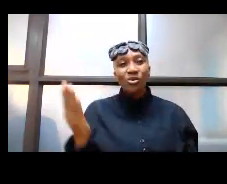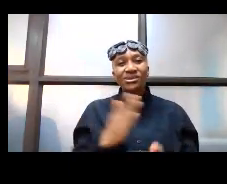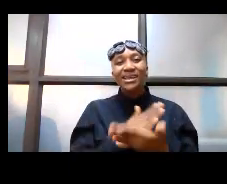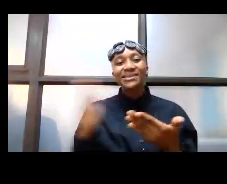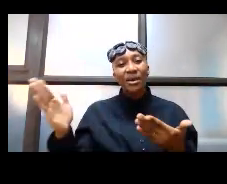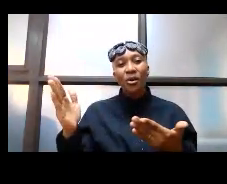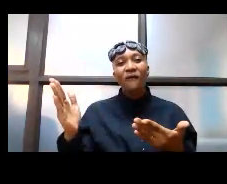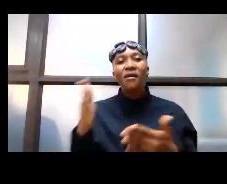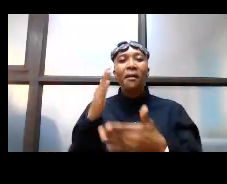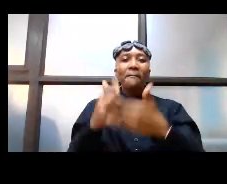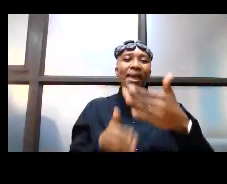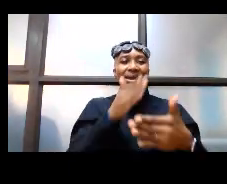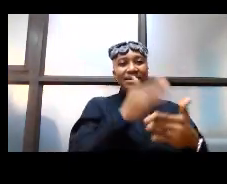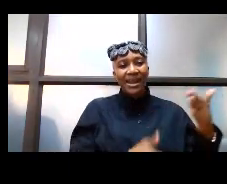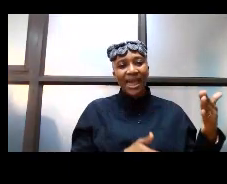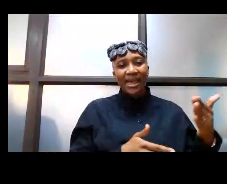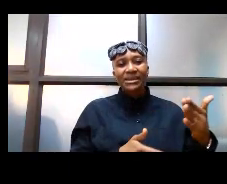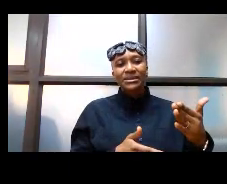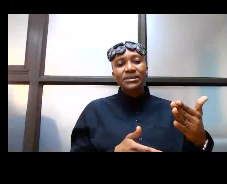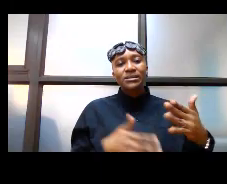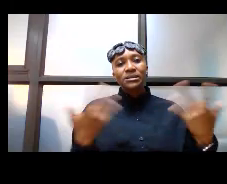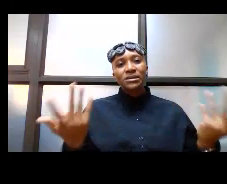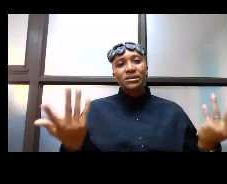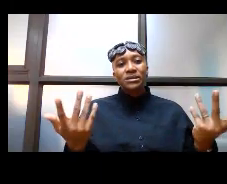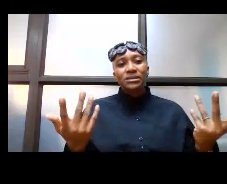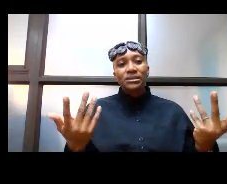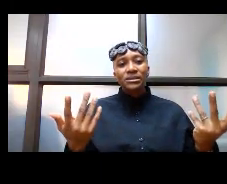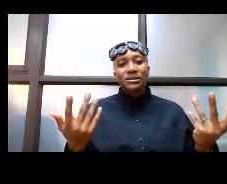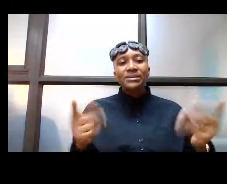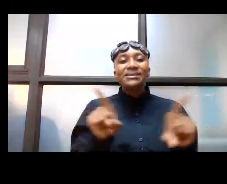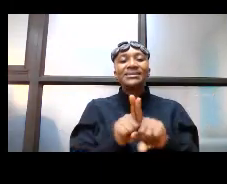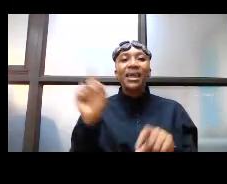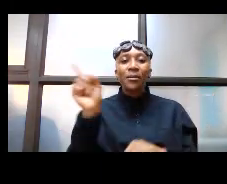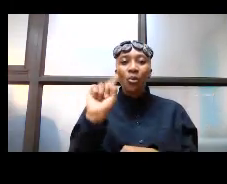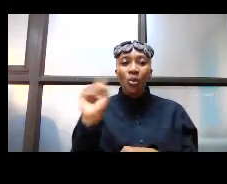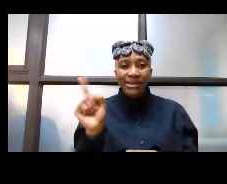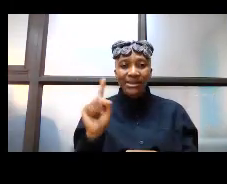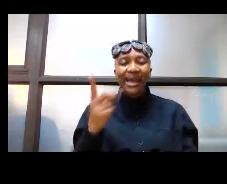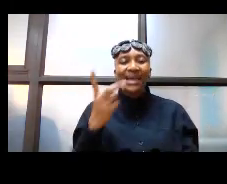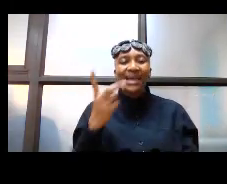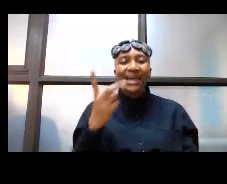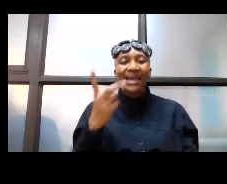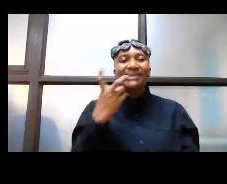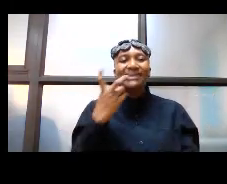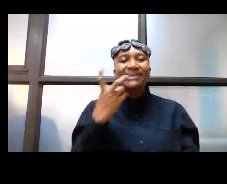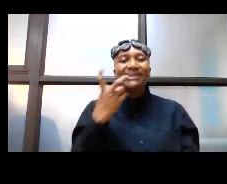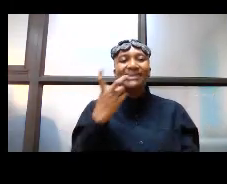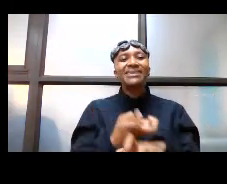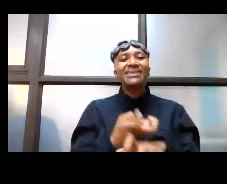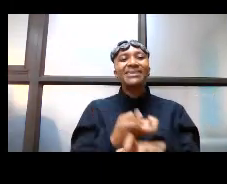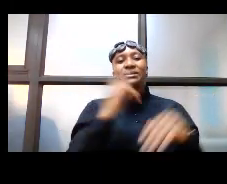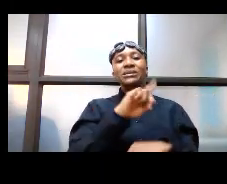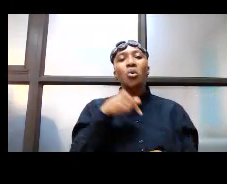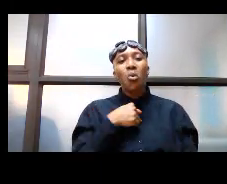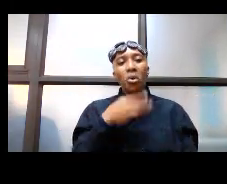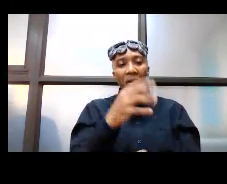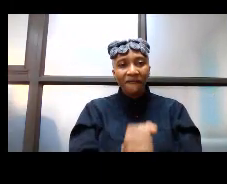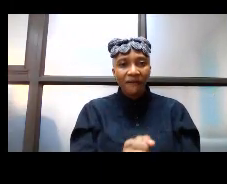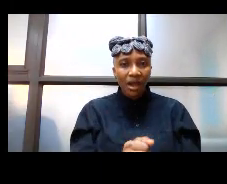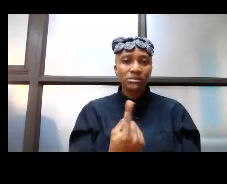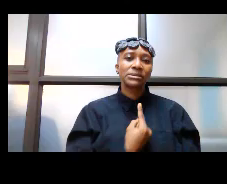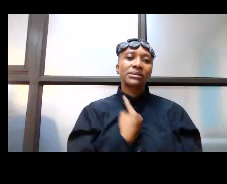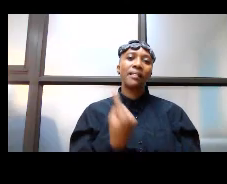the barriers, or if one could say, and even the difficult positions that we find ourselves